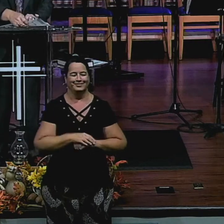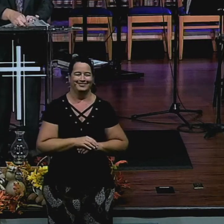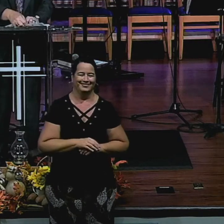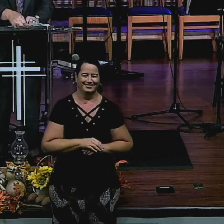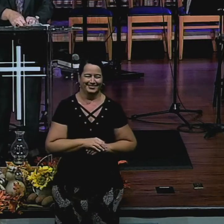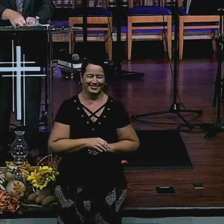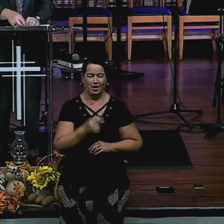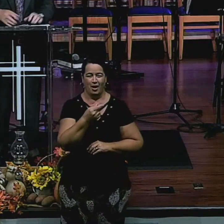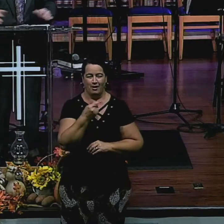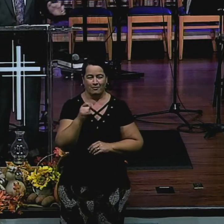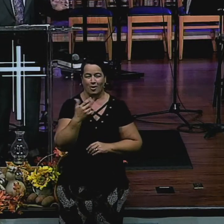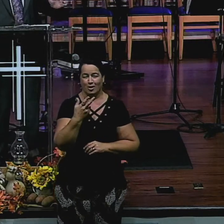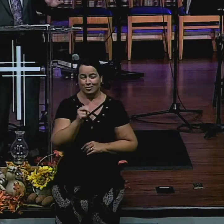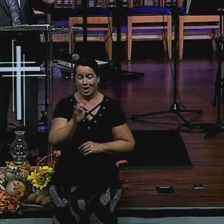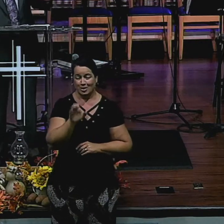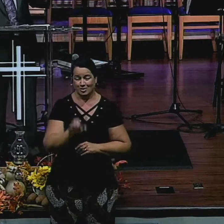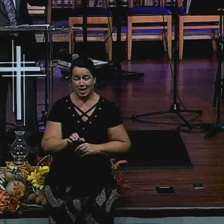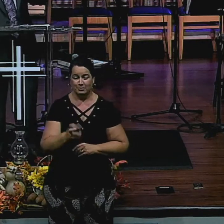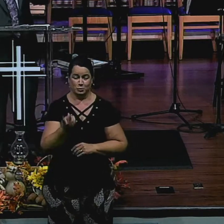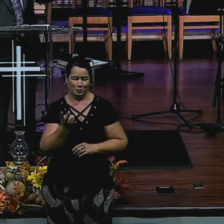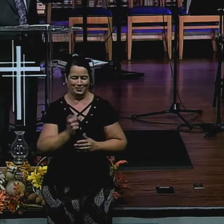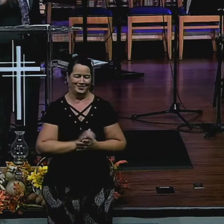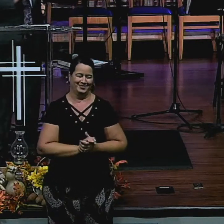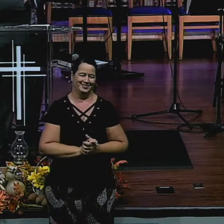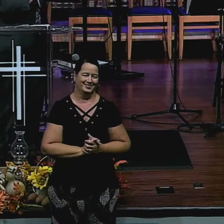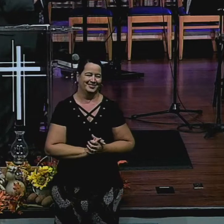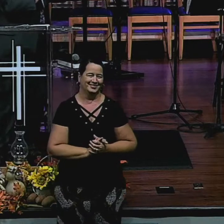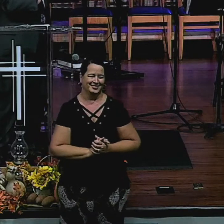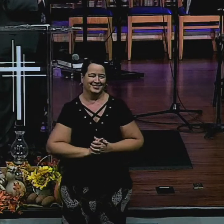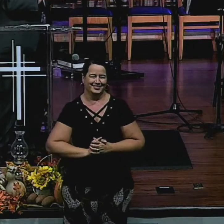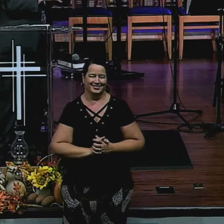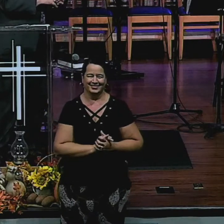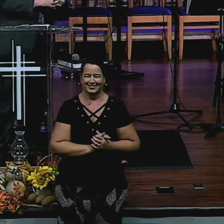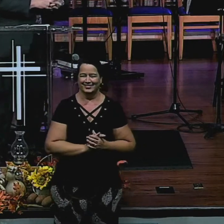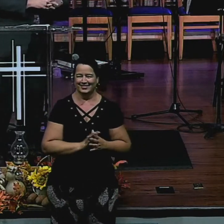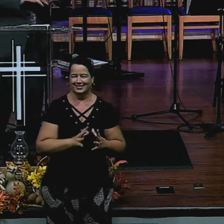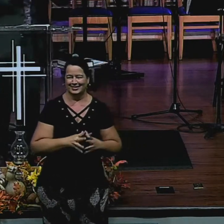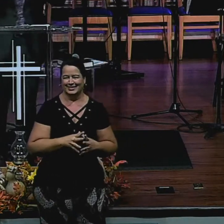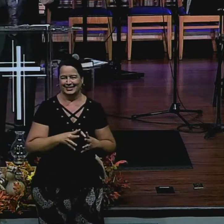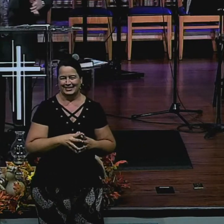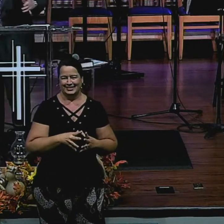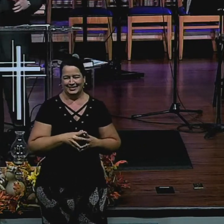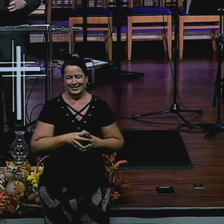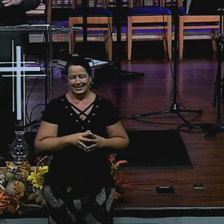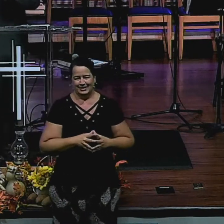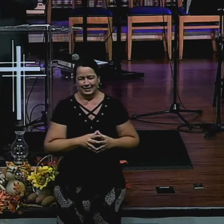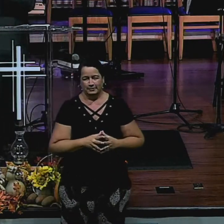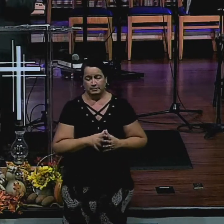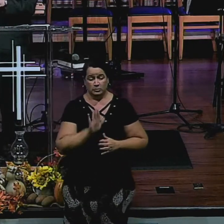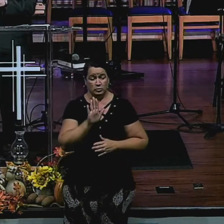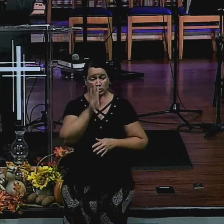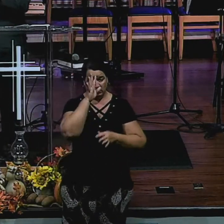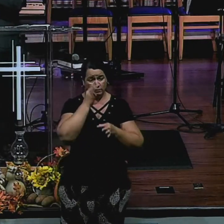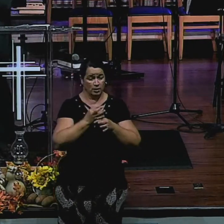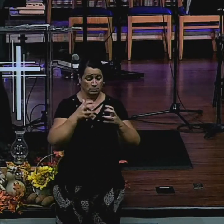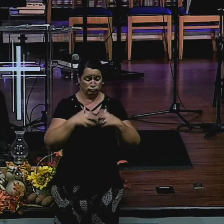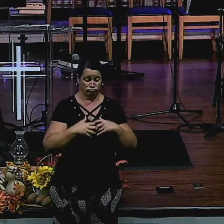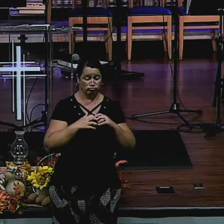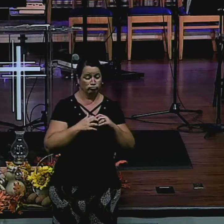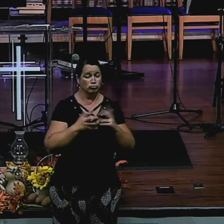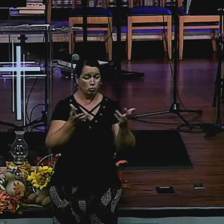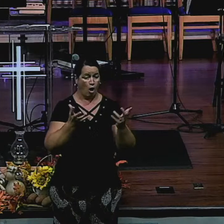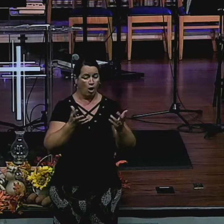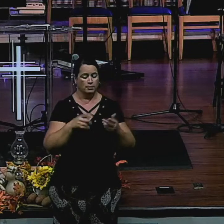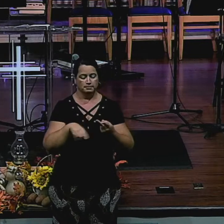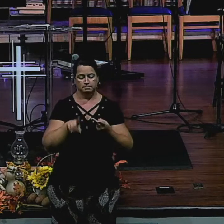John. And so the title of this, the overarching title for this series is, you know, Building an Intentional Faith. 1 John is